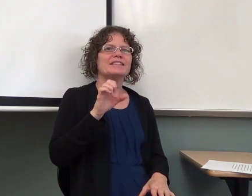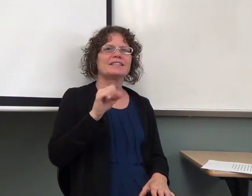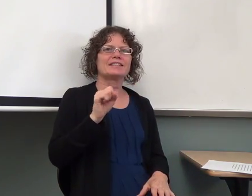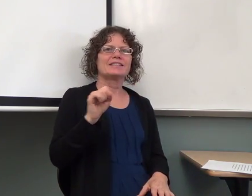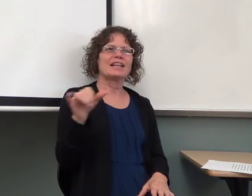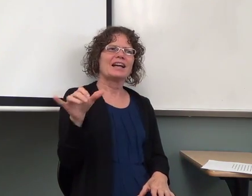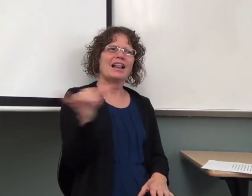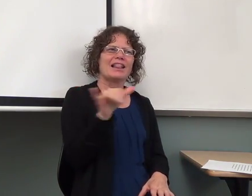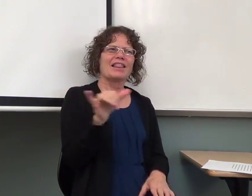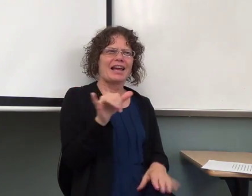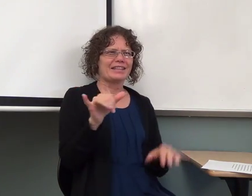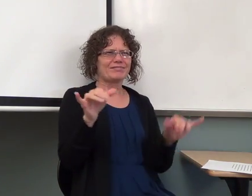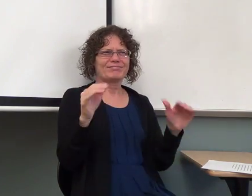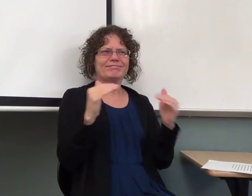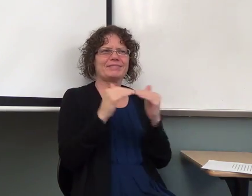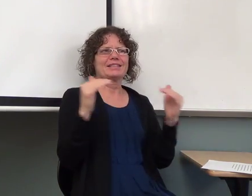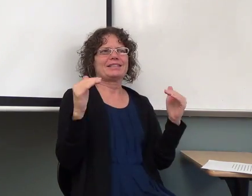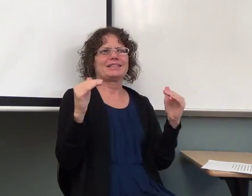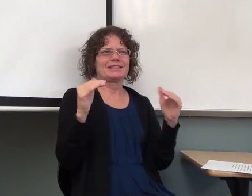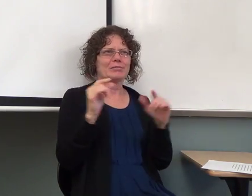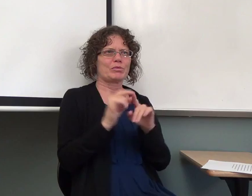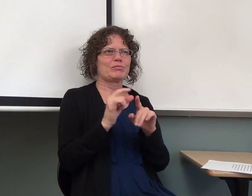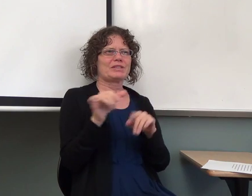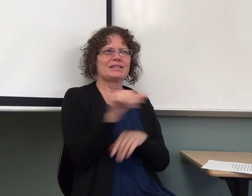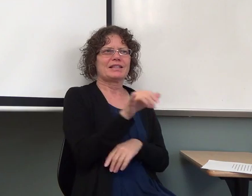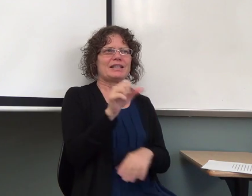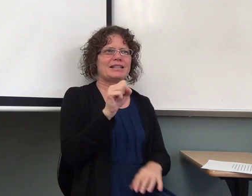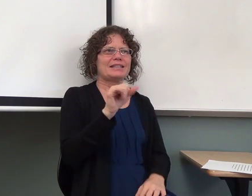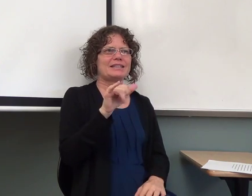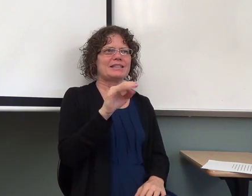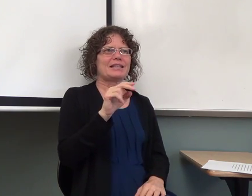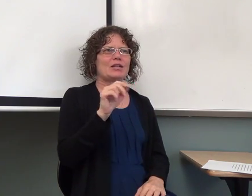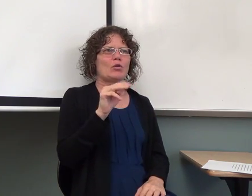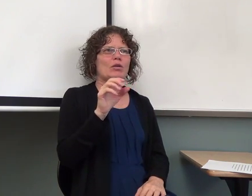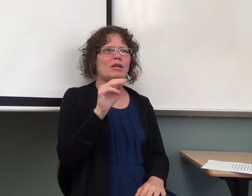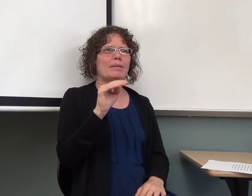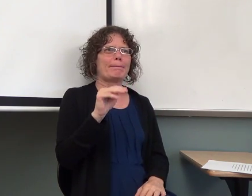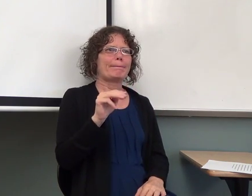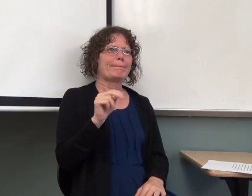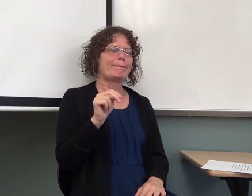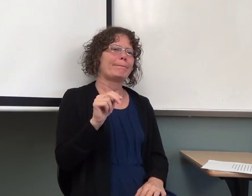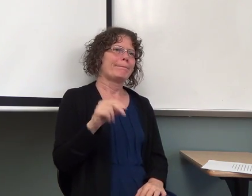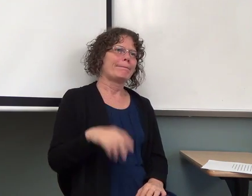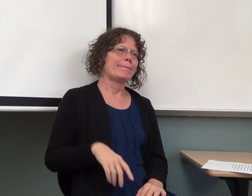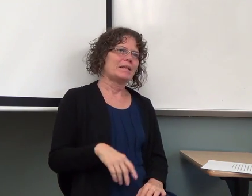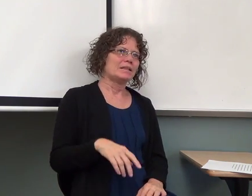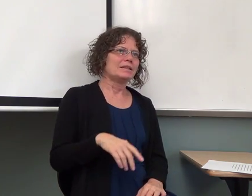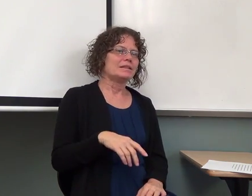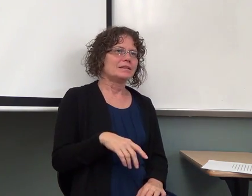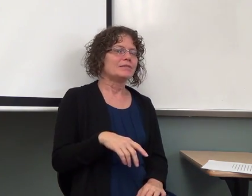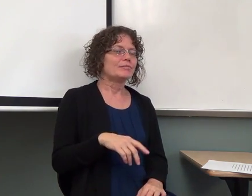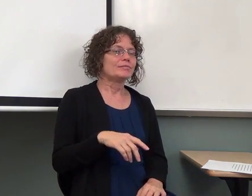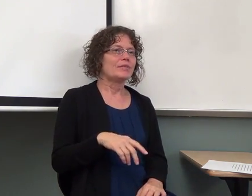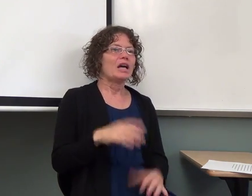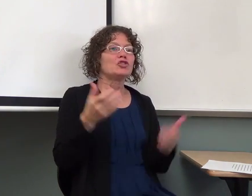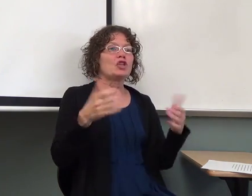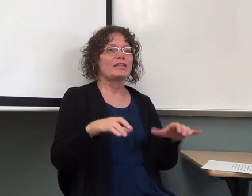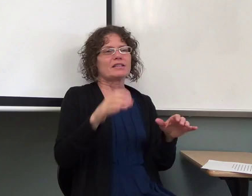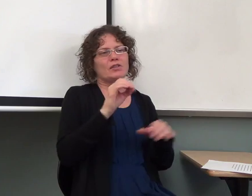another word for it. Good. The similar word, same, synonym. So we're going to do that later on too. Okay? Chances, odds.